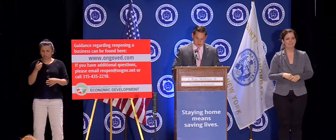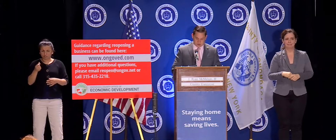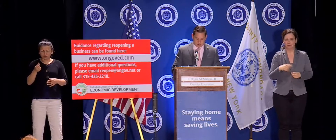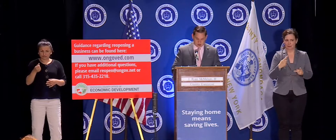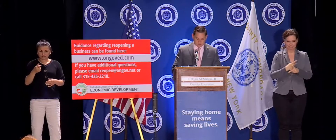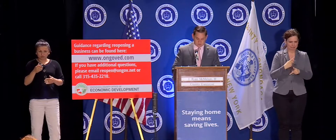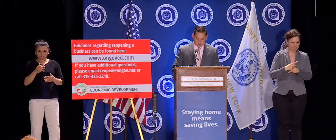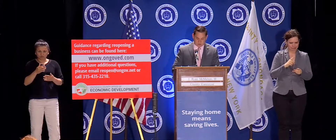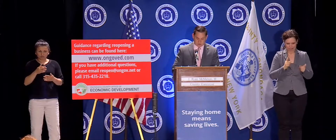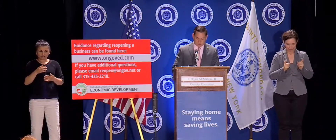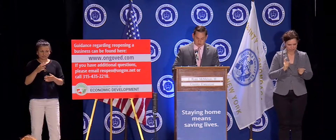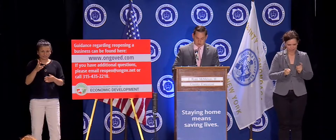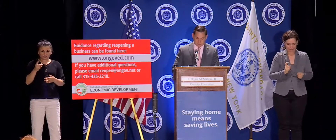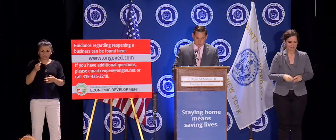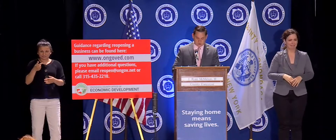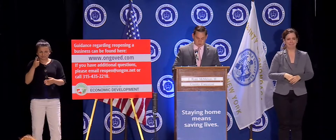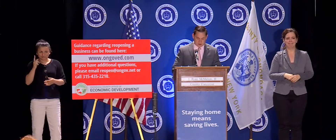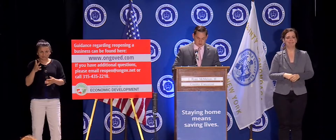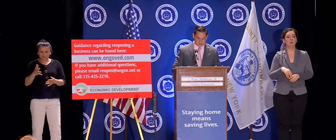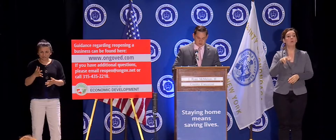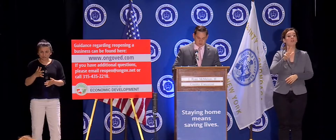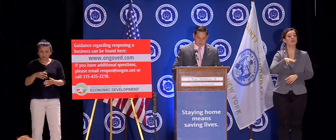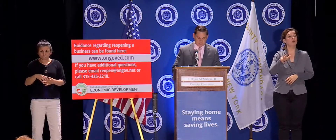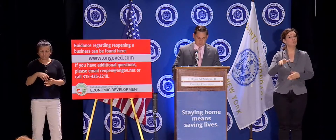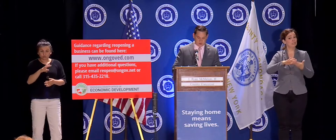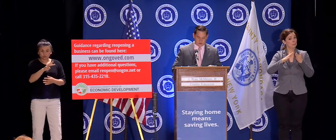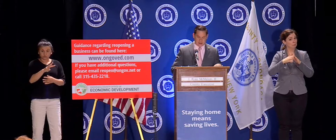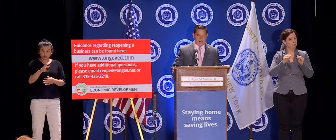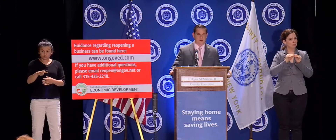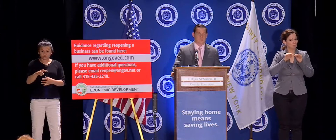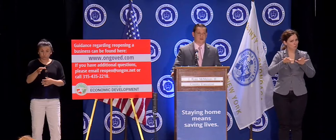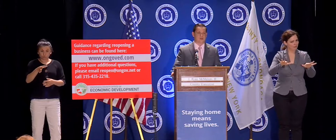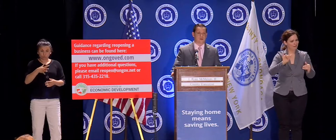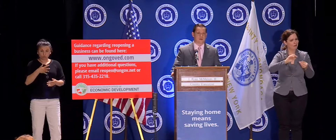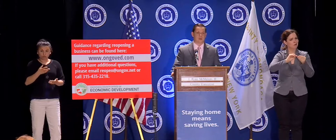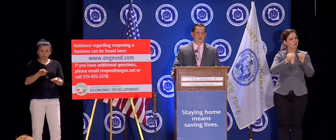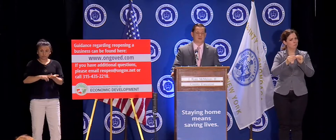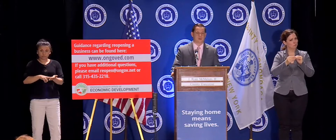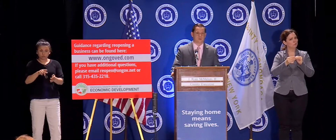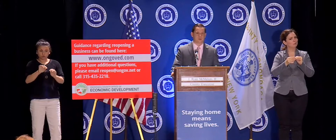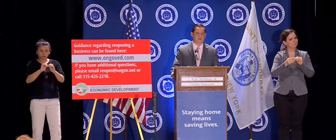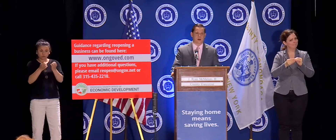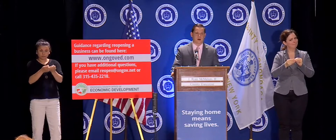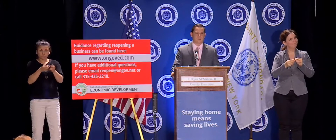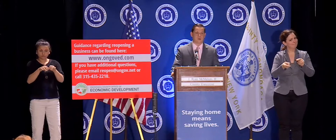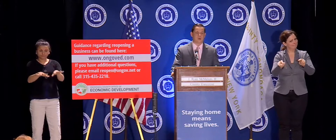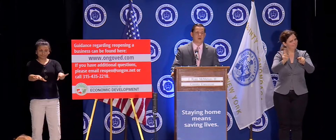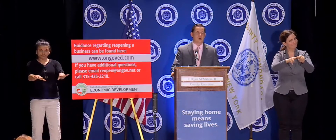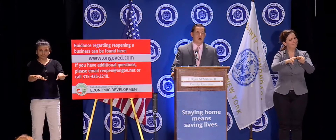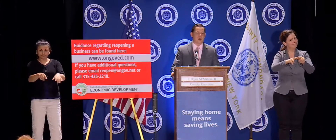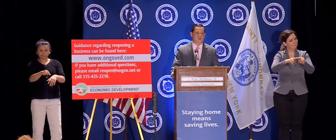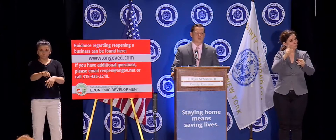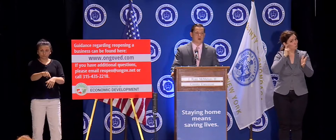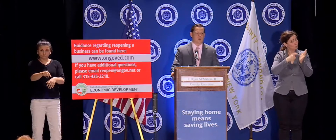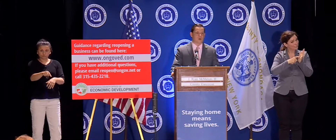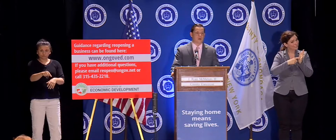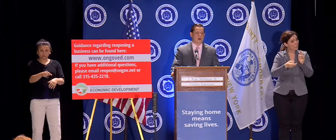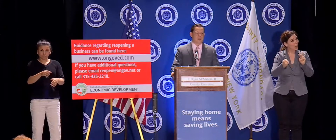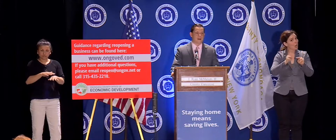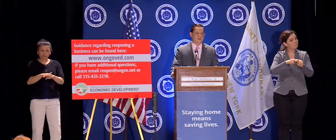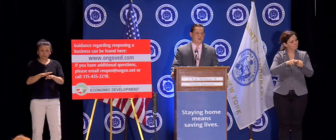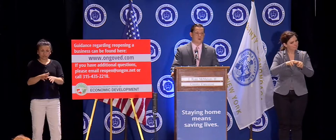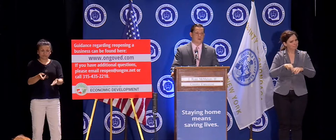So 33 community spread is the number, though we know that. So that's an increase in community spread number.